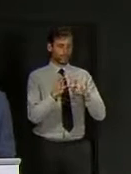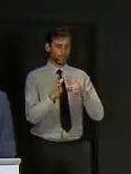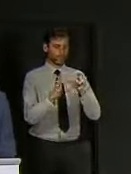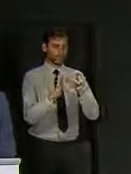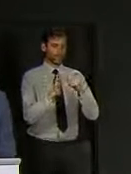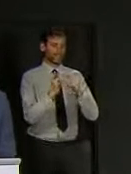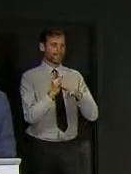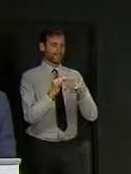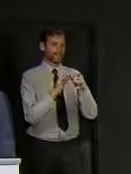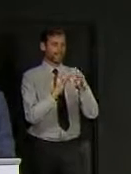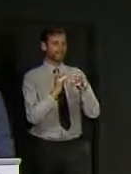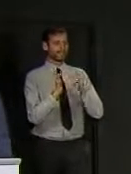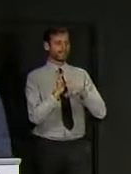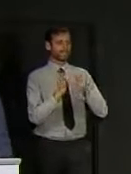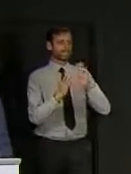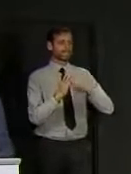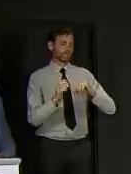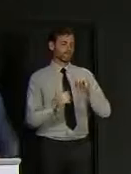Scotsman.